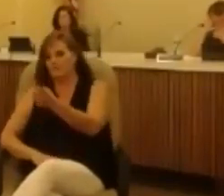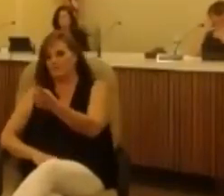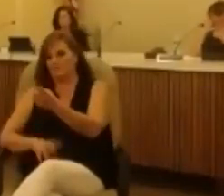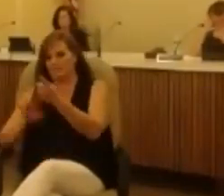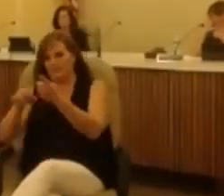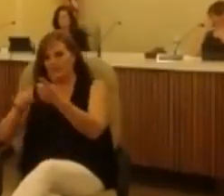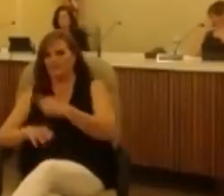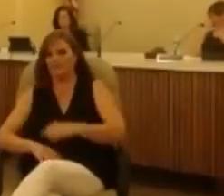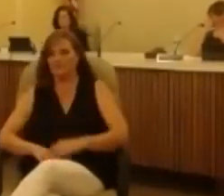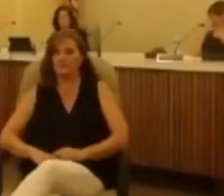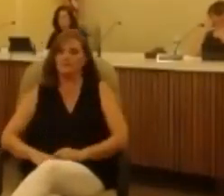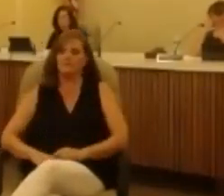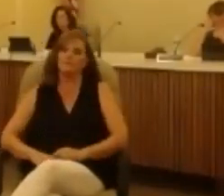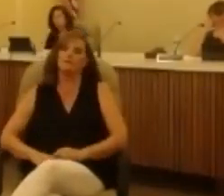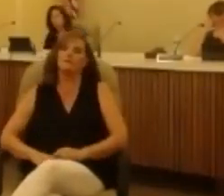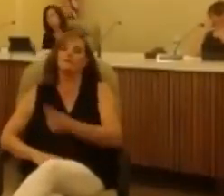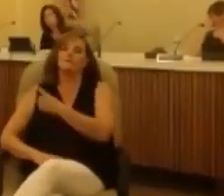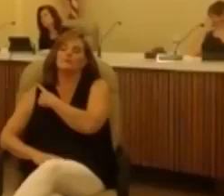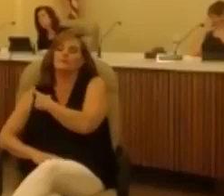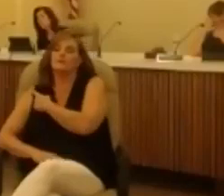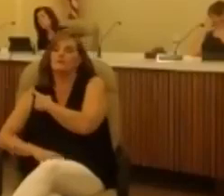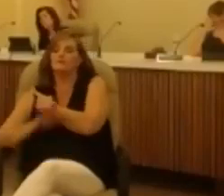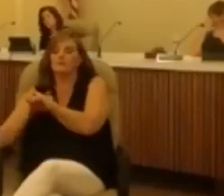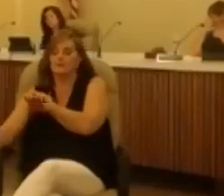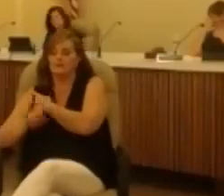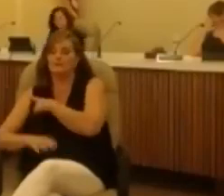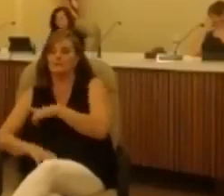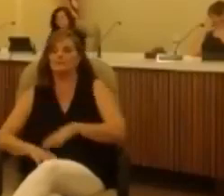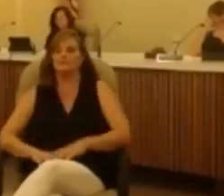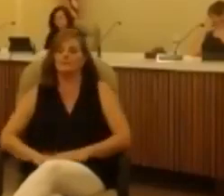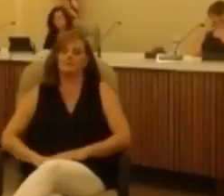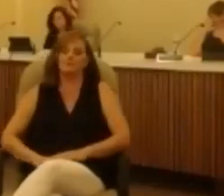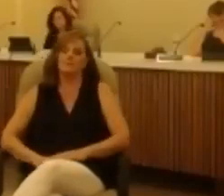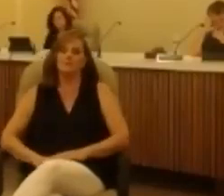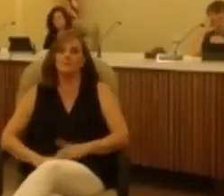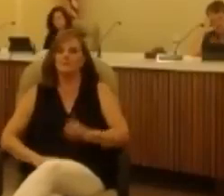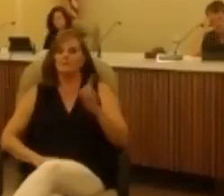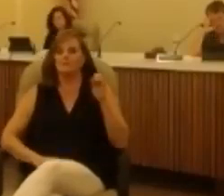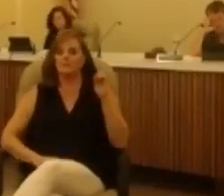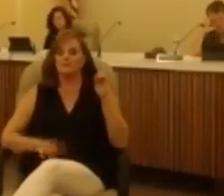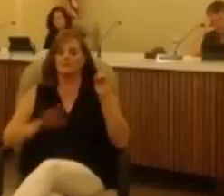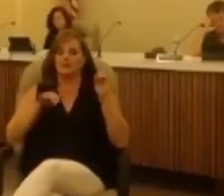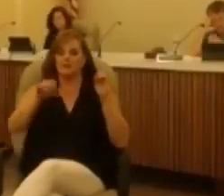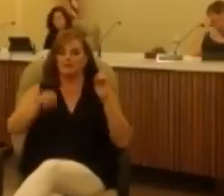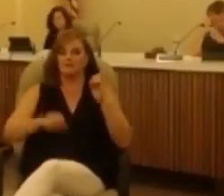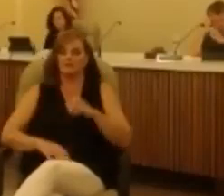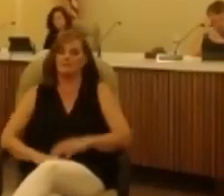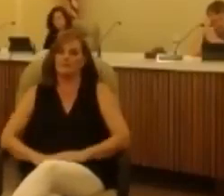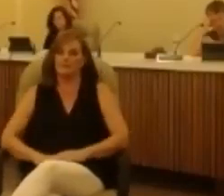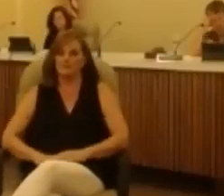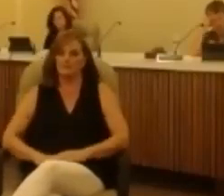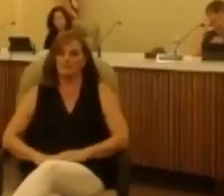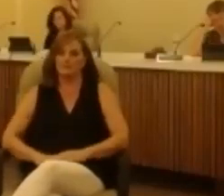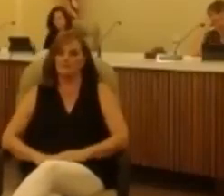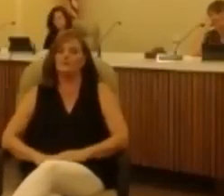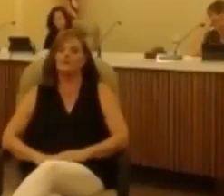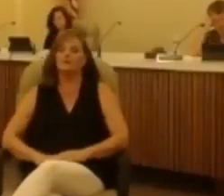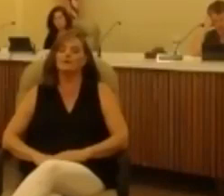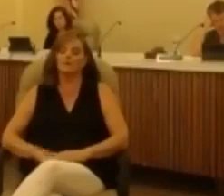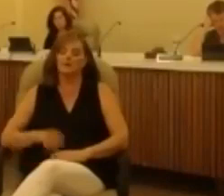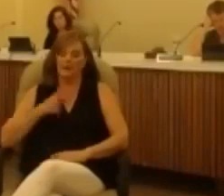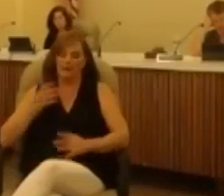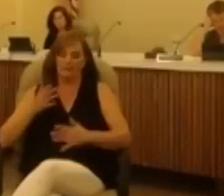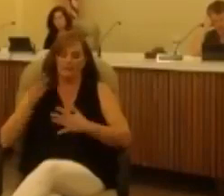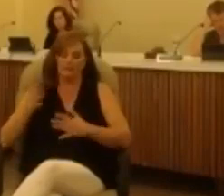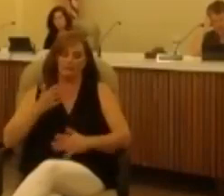Aye. Councilmember Bolzner, Aye. Supervisor Schultz. Aye. Fellow board members, I have